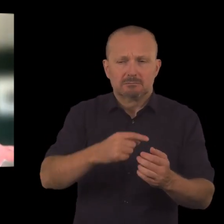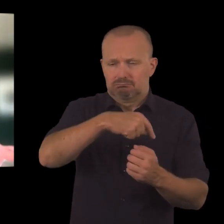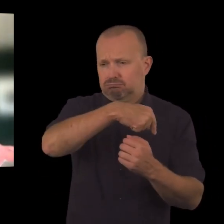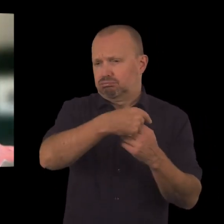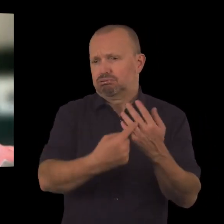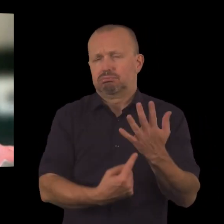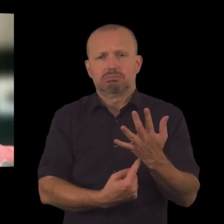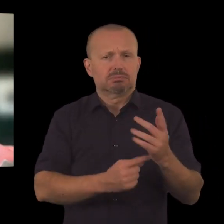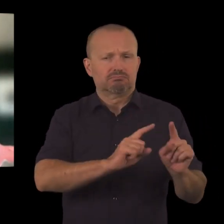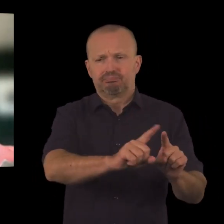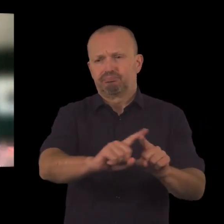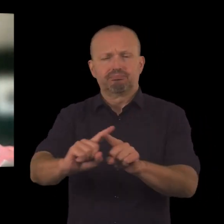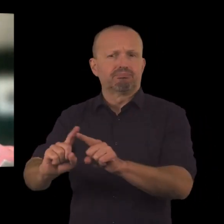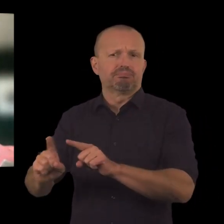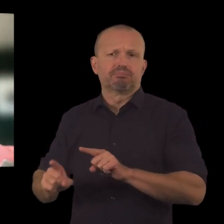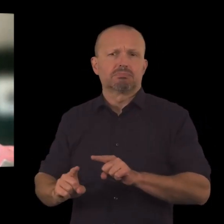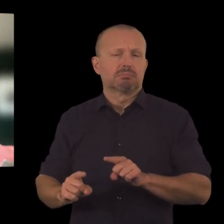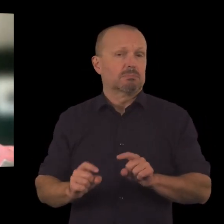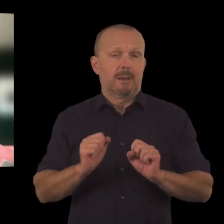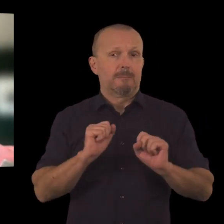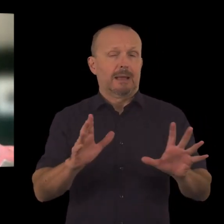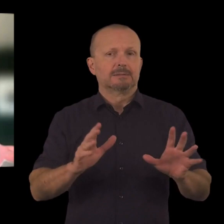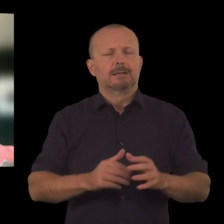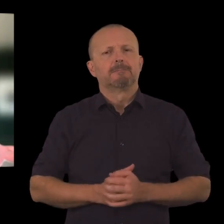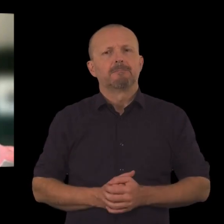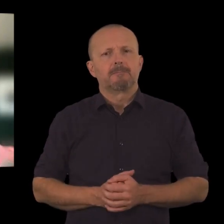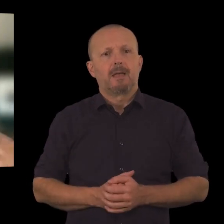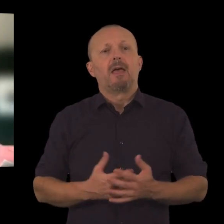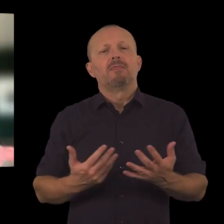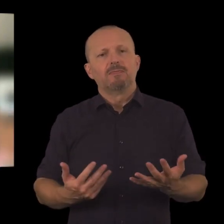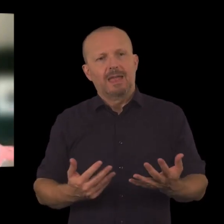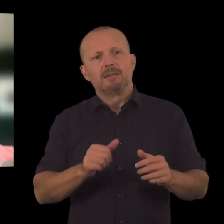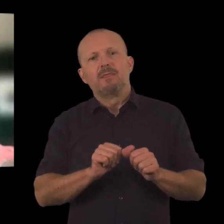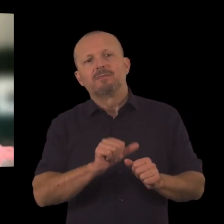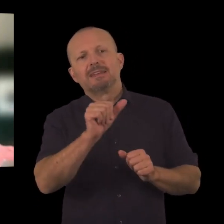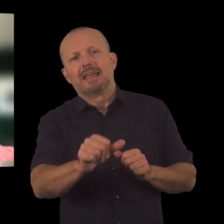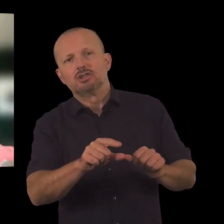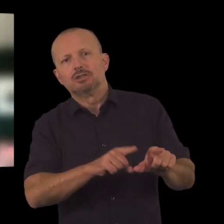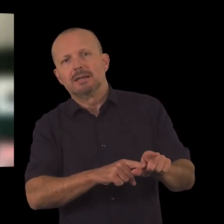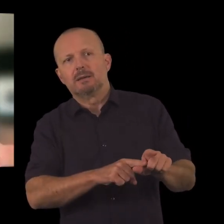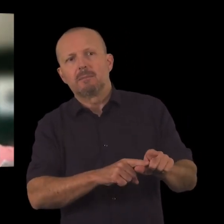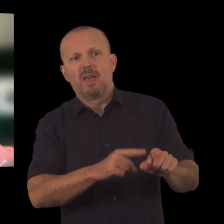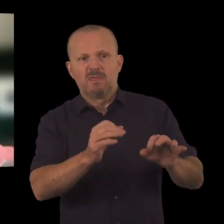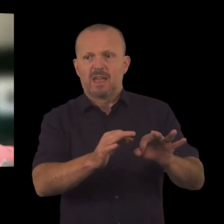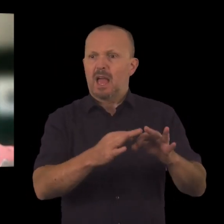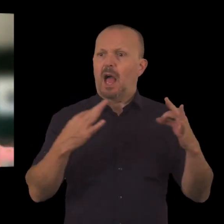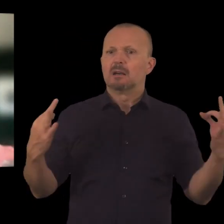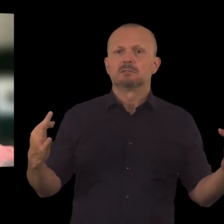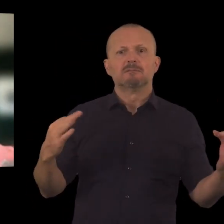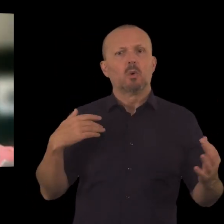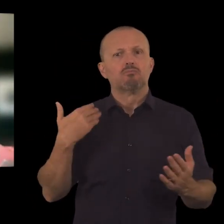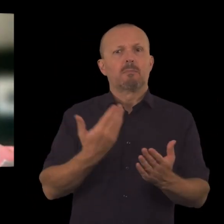all over the world doing really incredible work of theatre, dance, music, visual